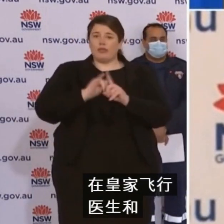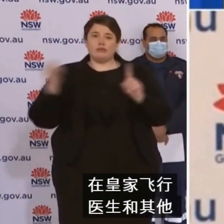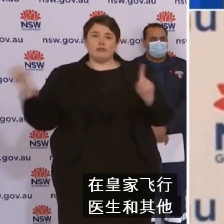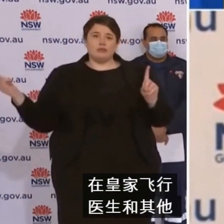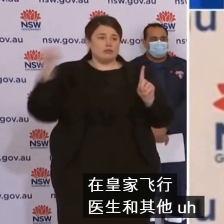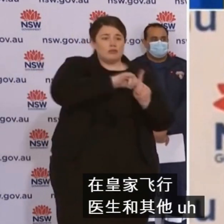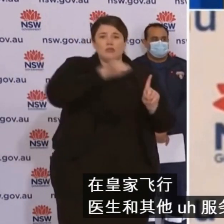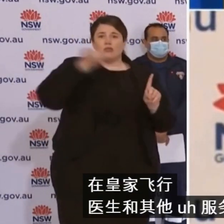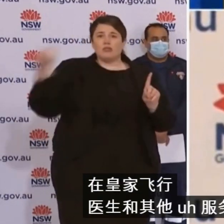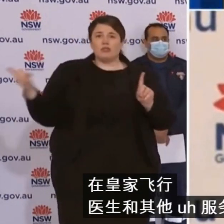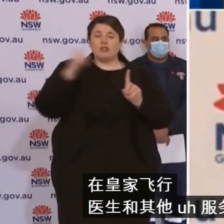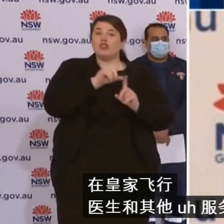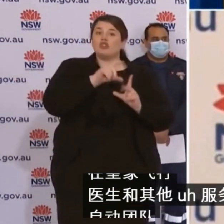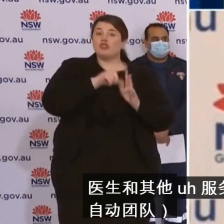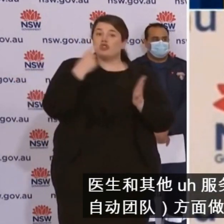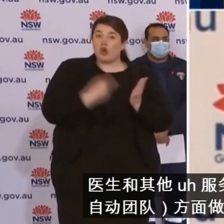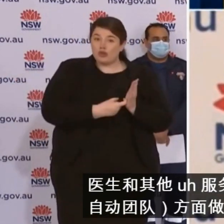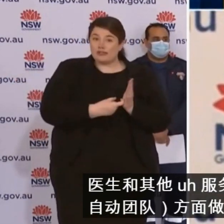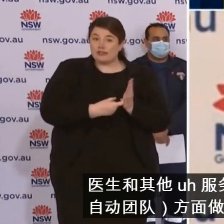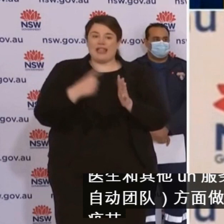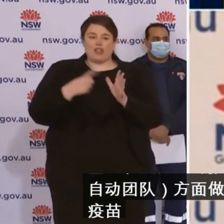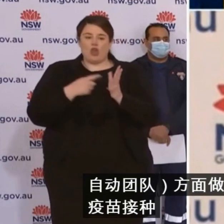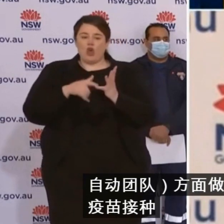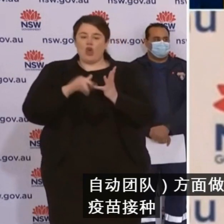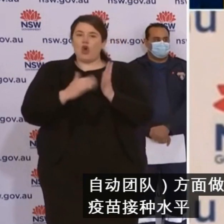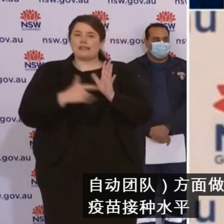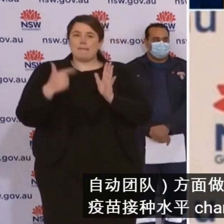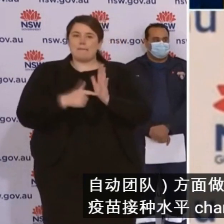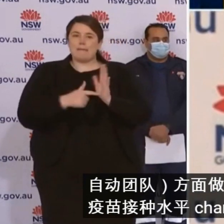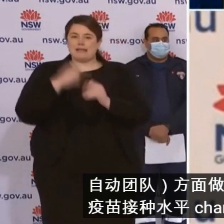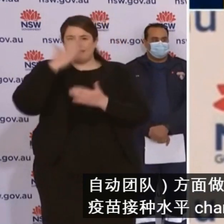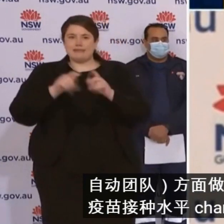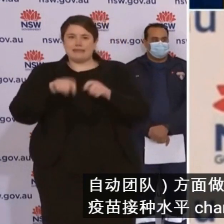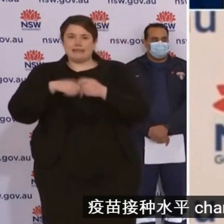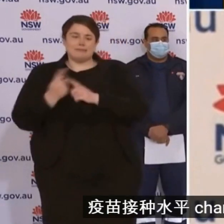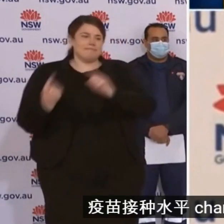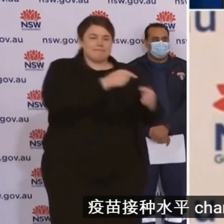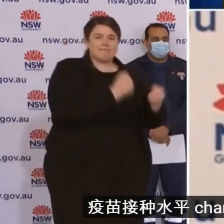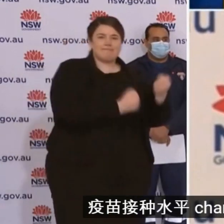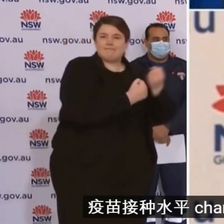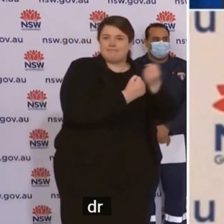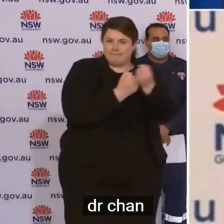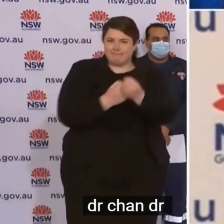Doctor and other services such as the AUSMAT team in getting those vaccination levels high. Dr. Chant,